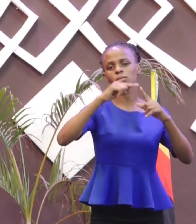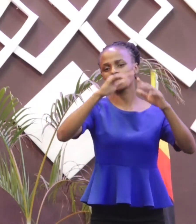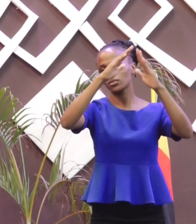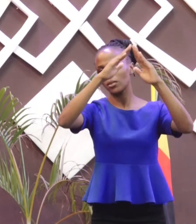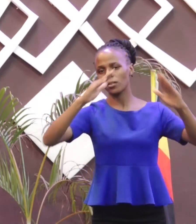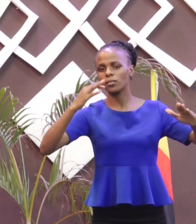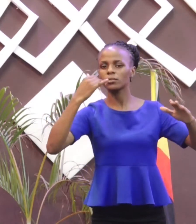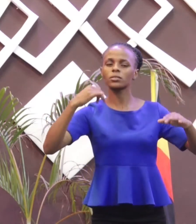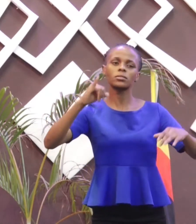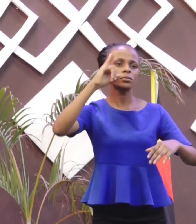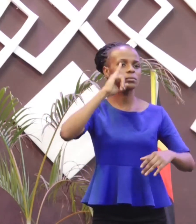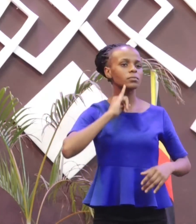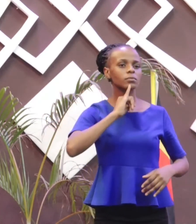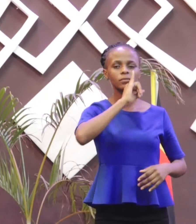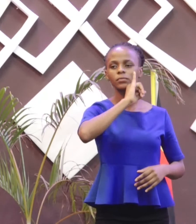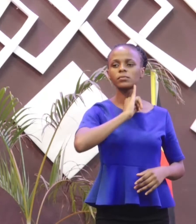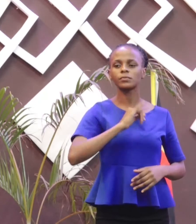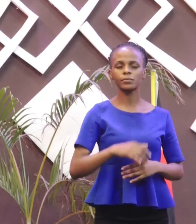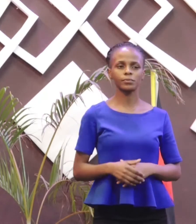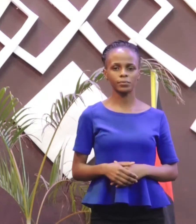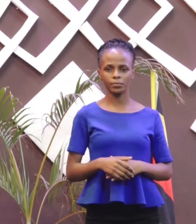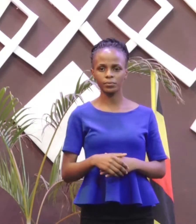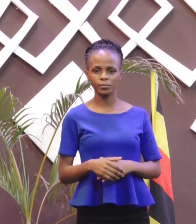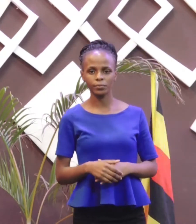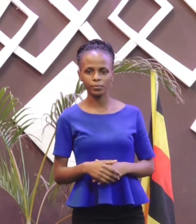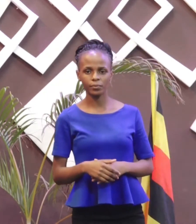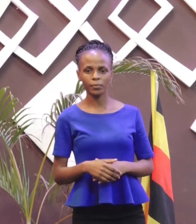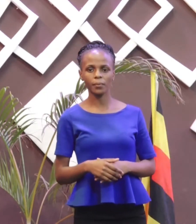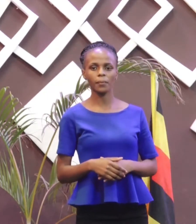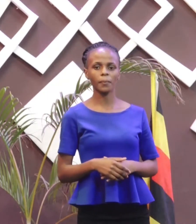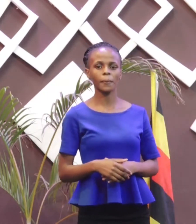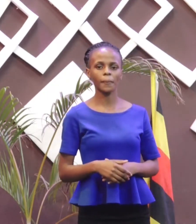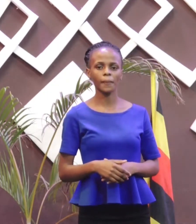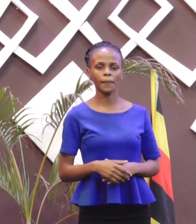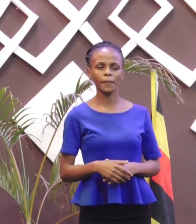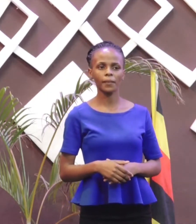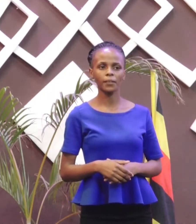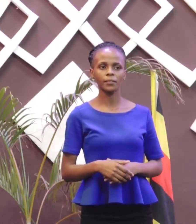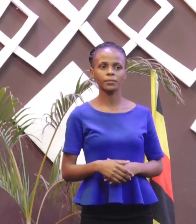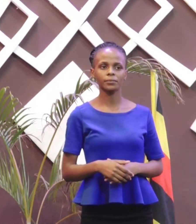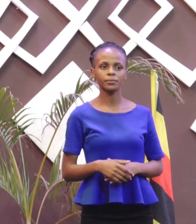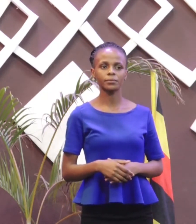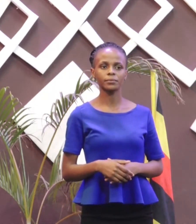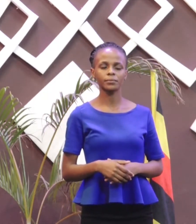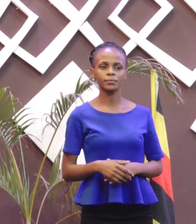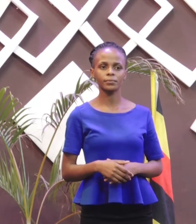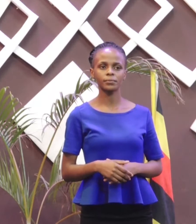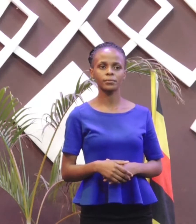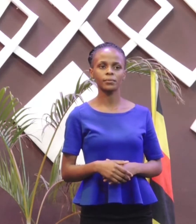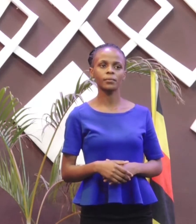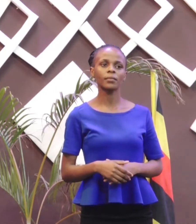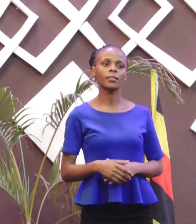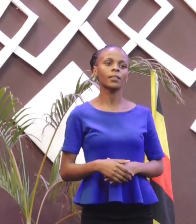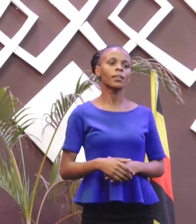omwana w'omuntu, lye ekyo ky'osanga, lye omuzingo guno, ogende ogambe ennyumba ya Isirayiri.